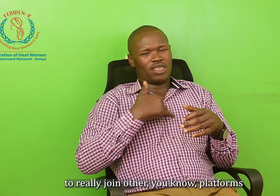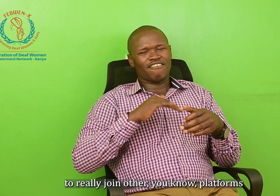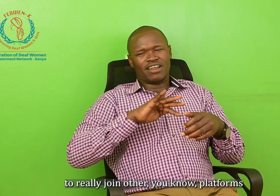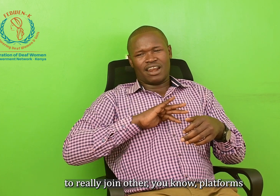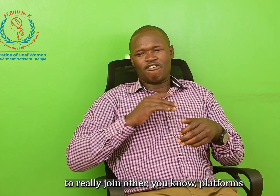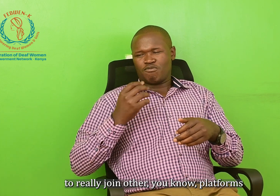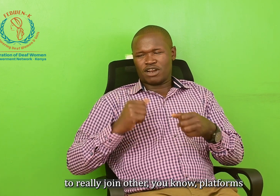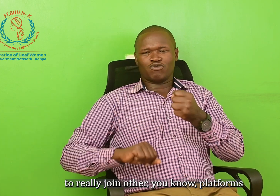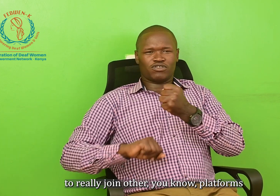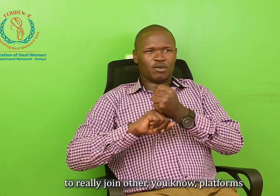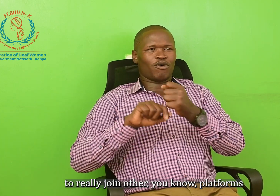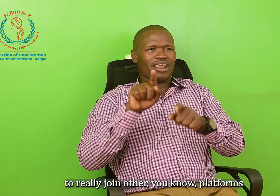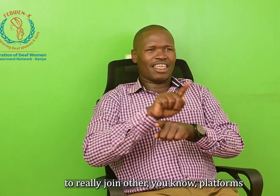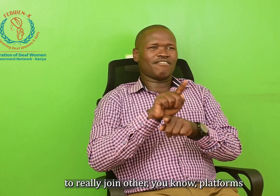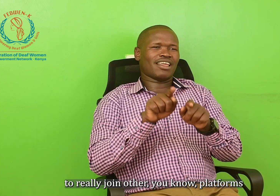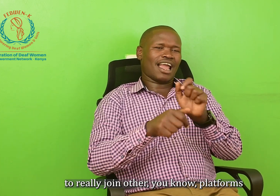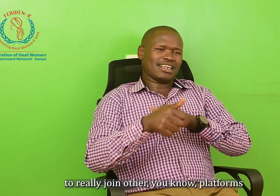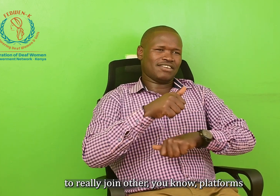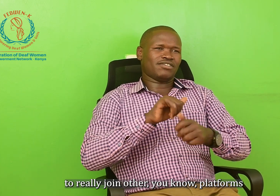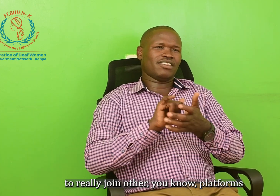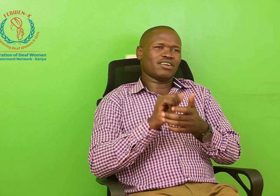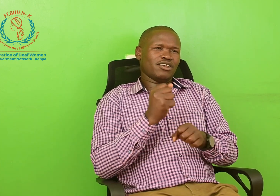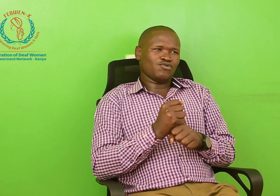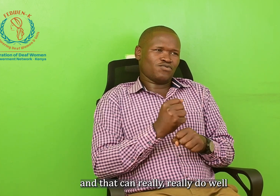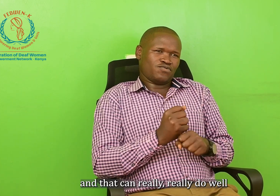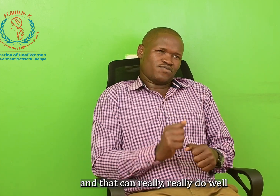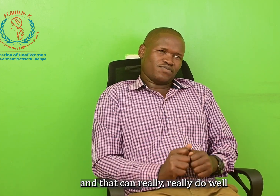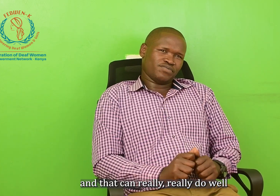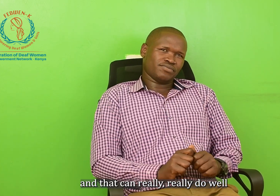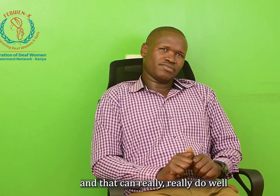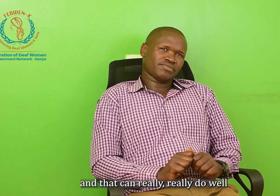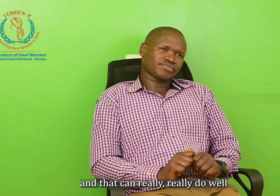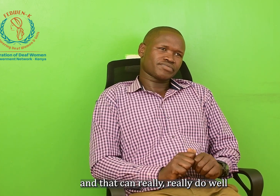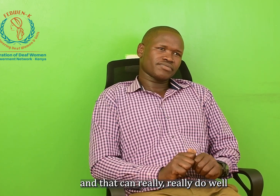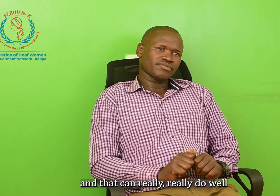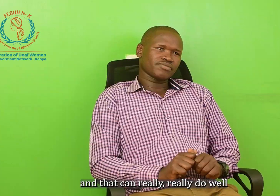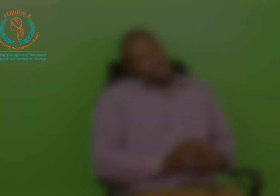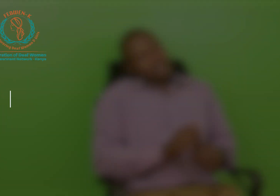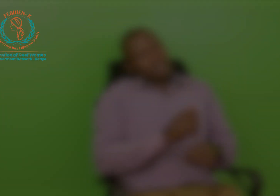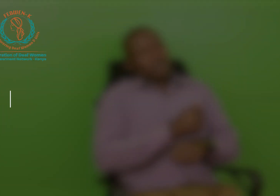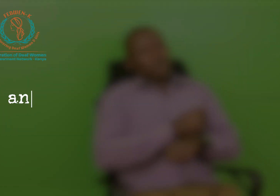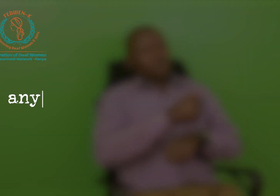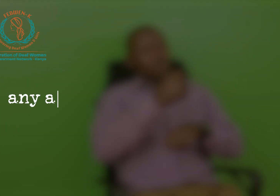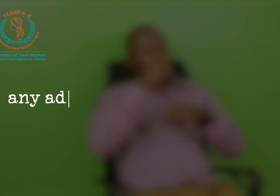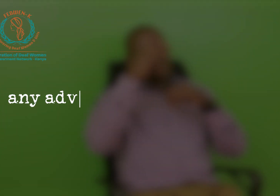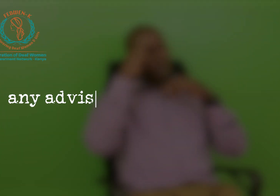join other, platforms, and that can really, really do well.